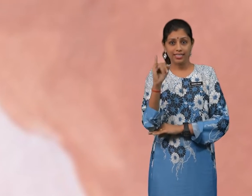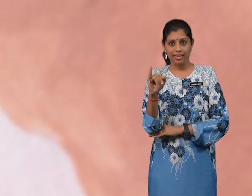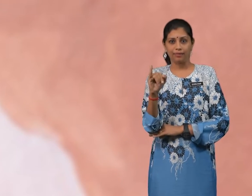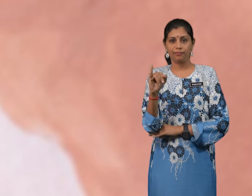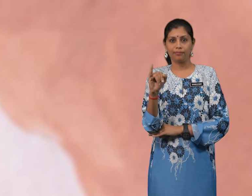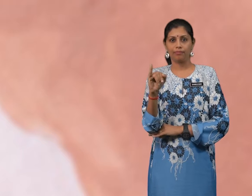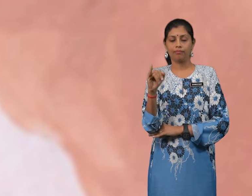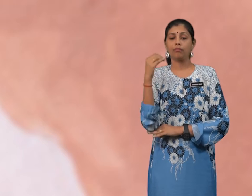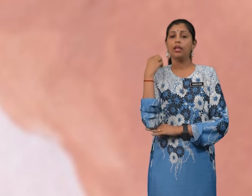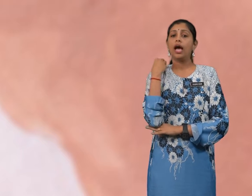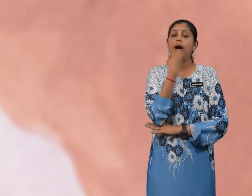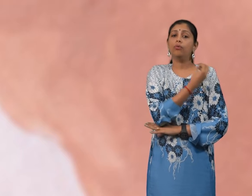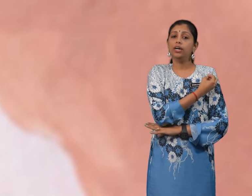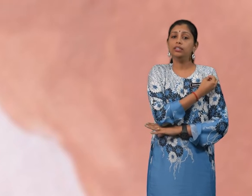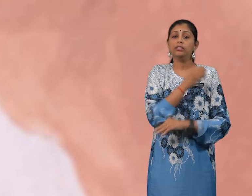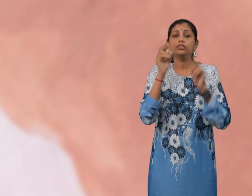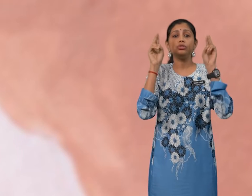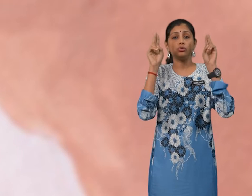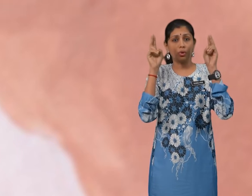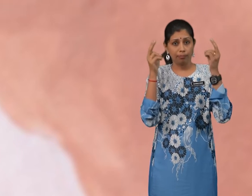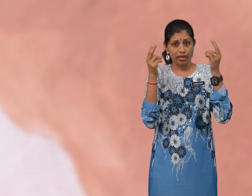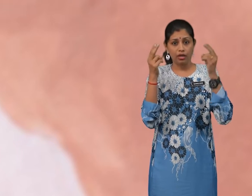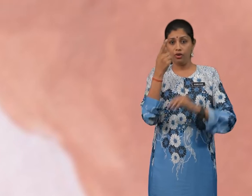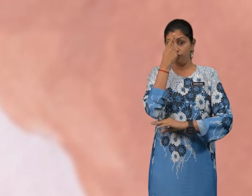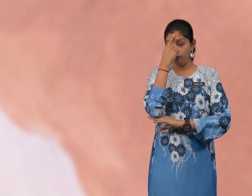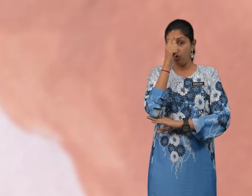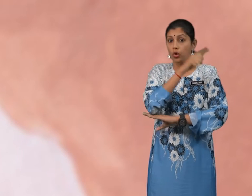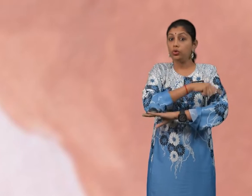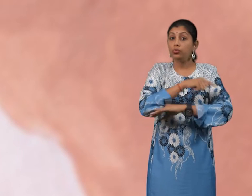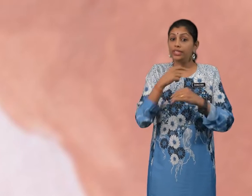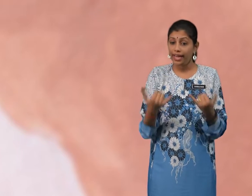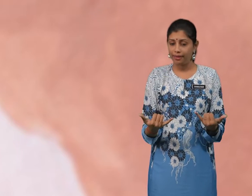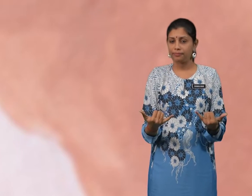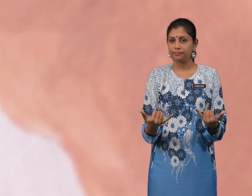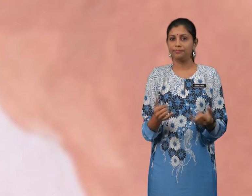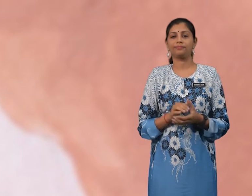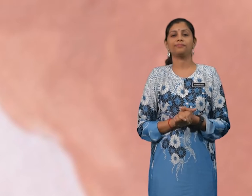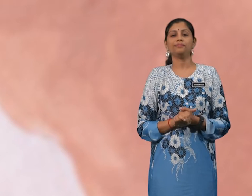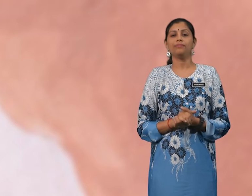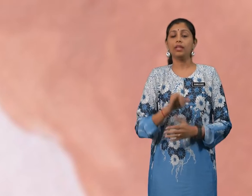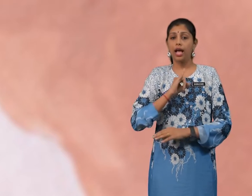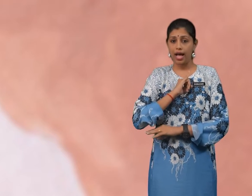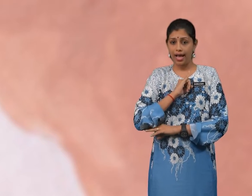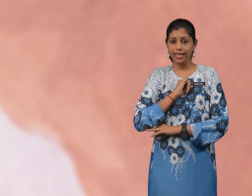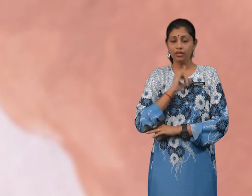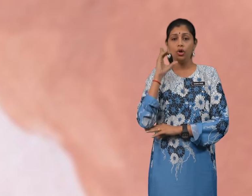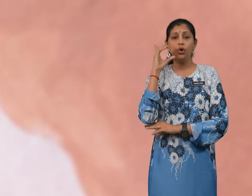discussing our topic for today, I